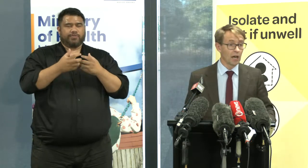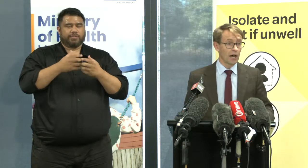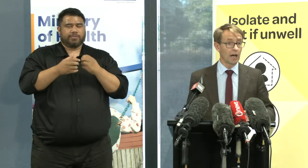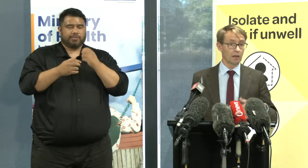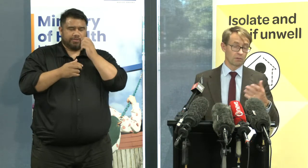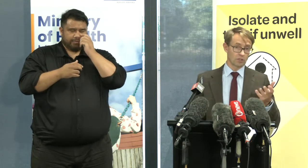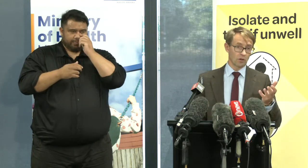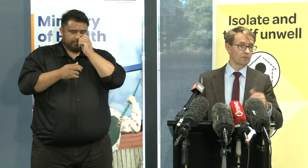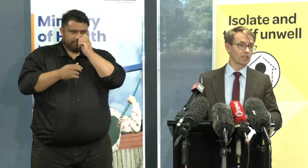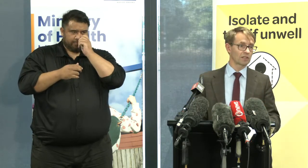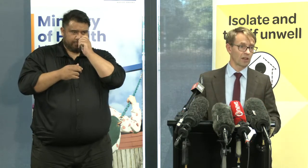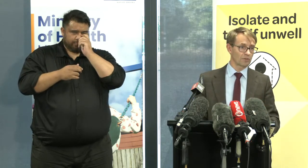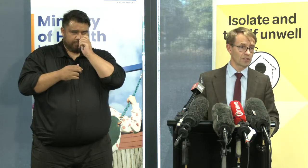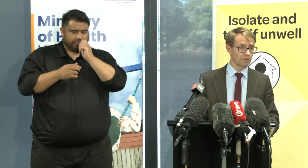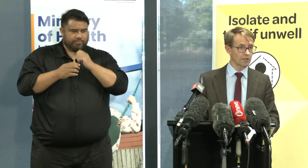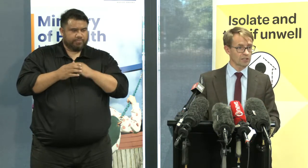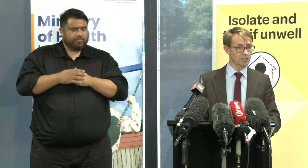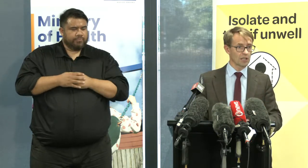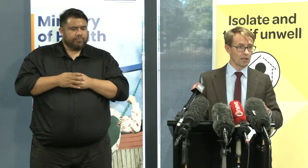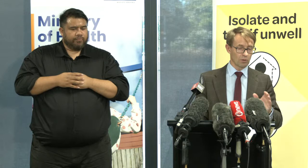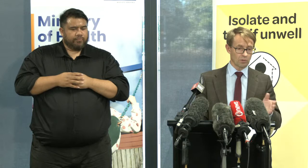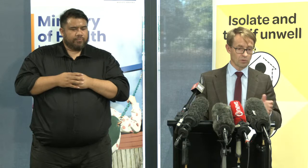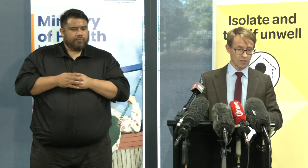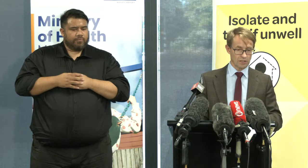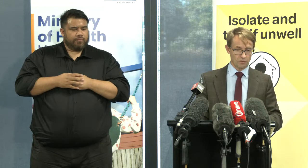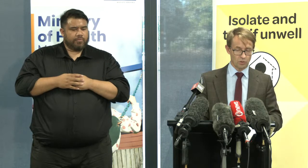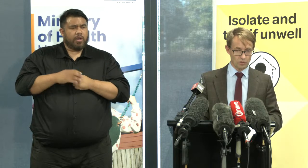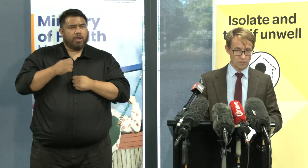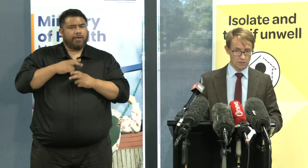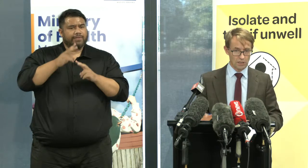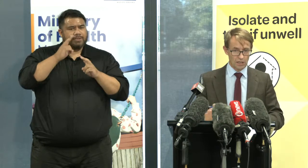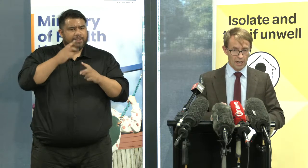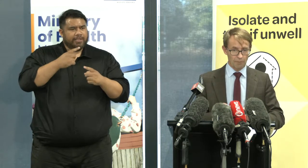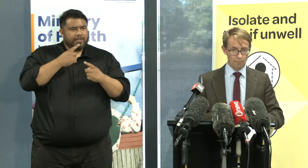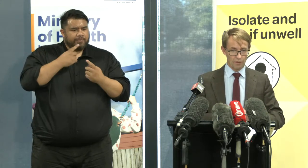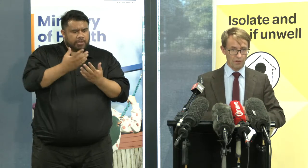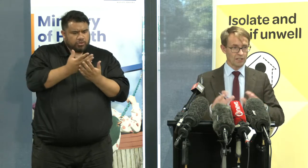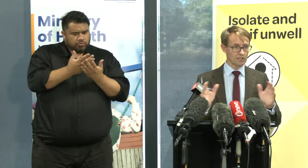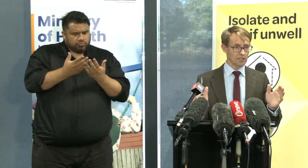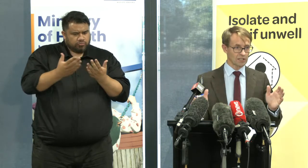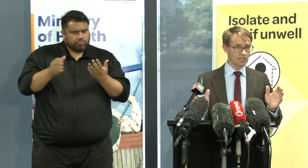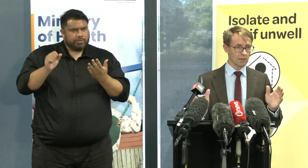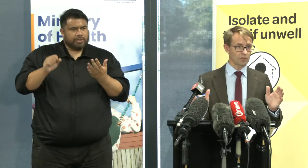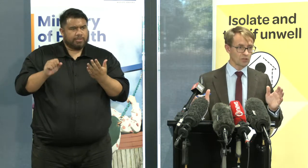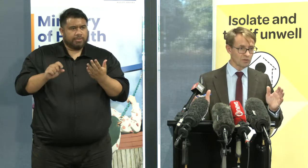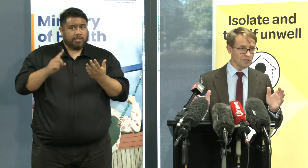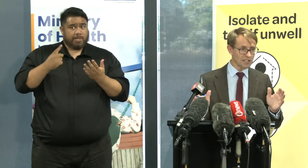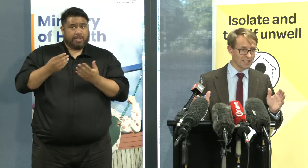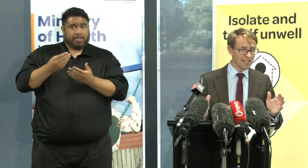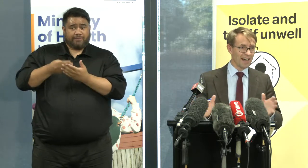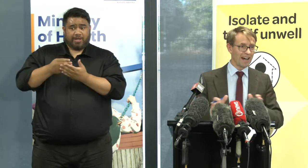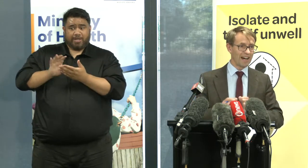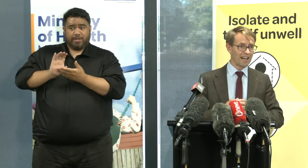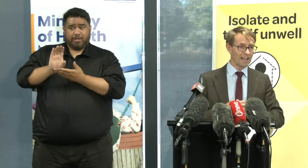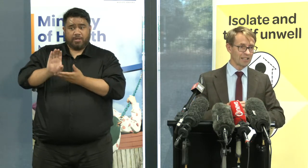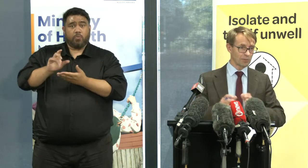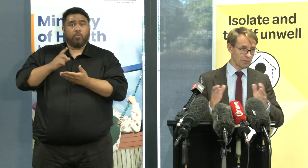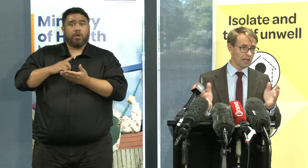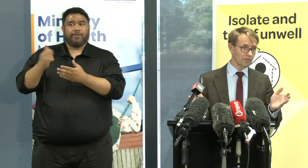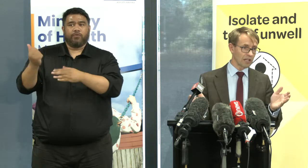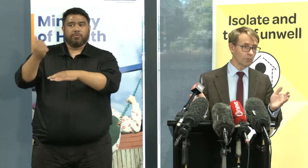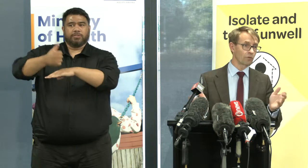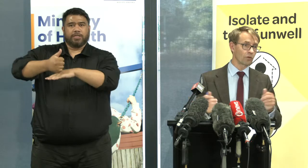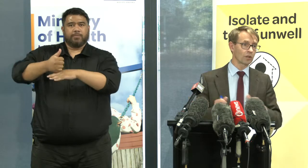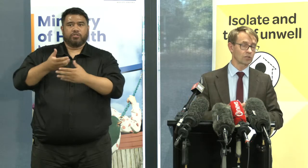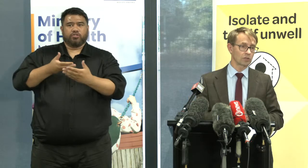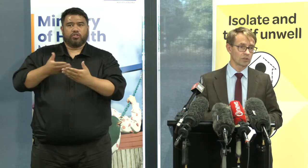institutions. So I've seen the figures. What I will say is, of course, that the funding is there to set up a service and to be